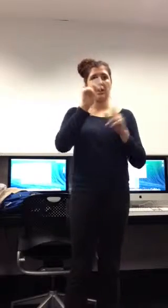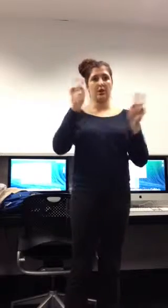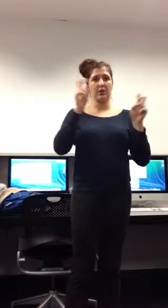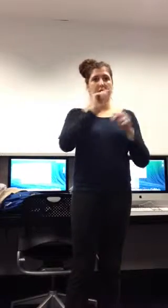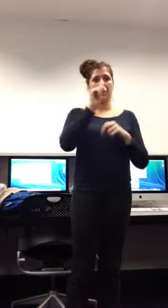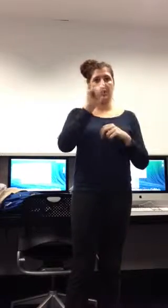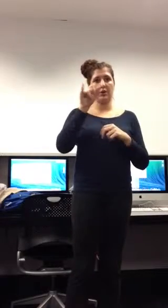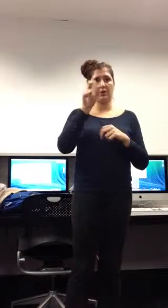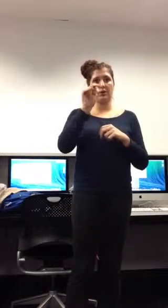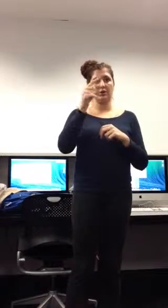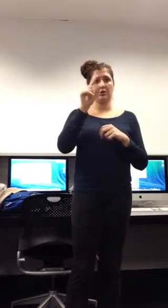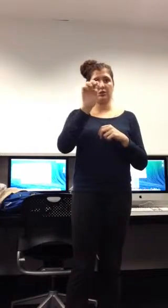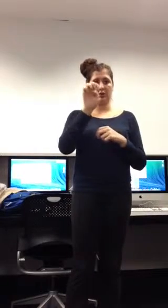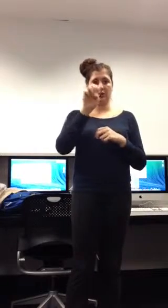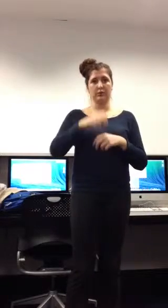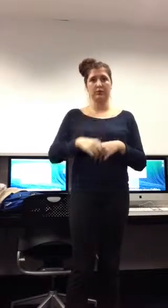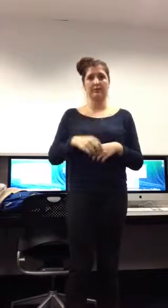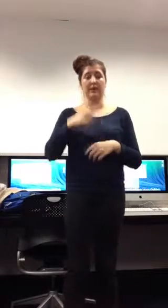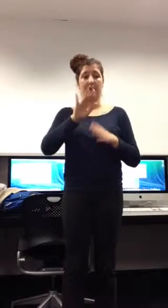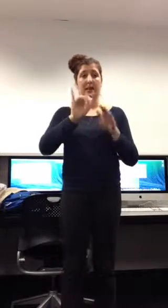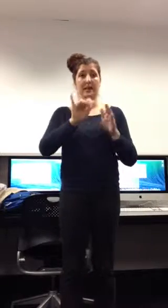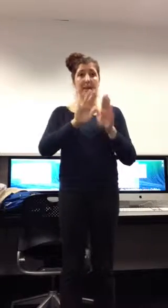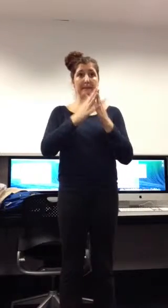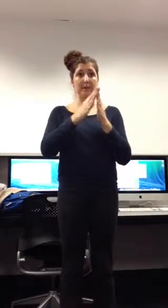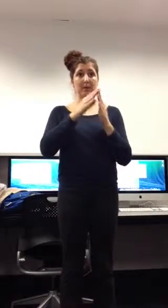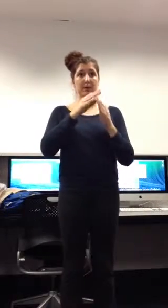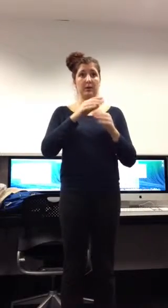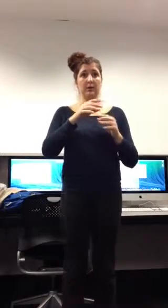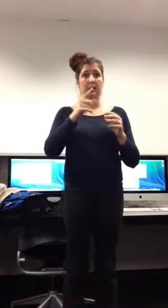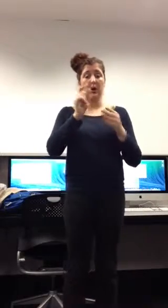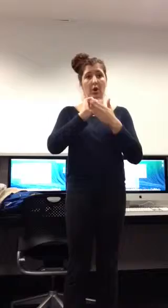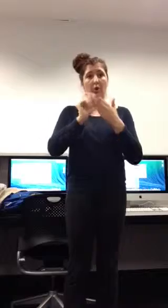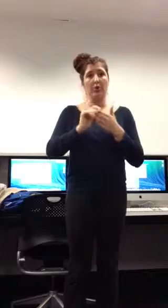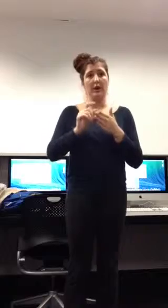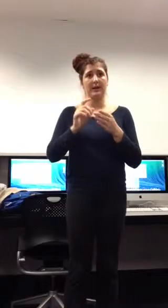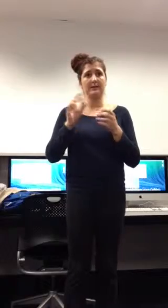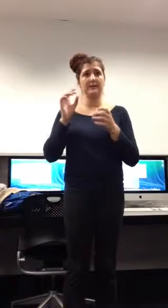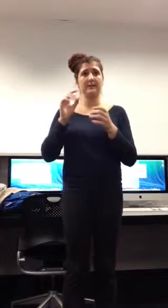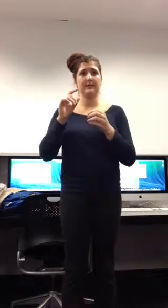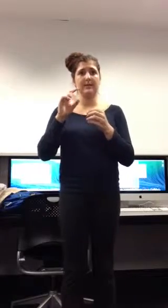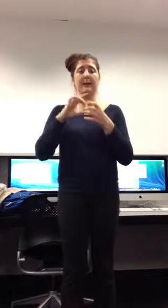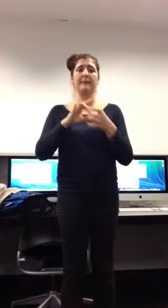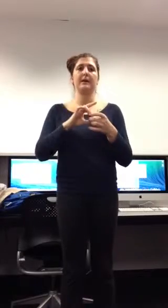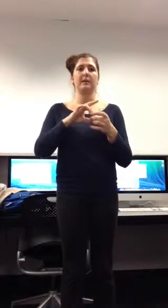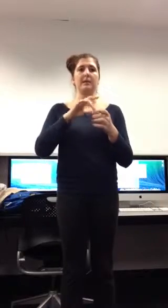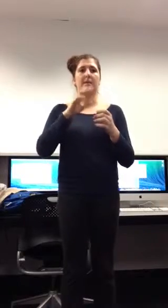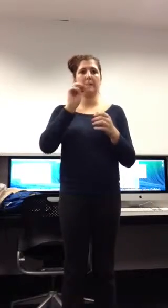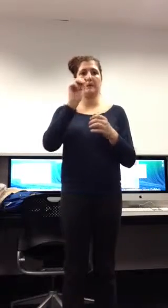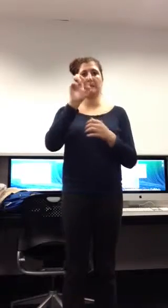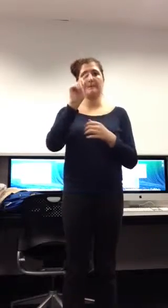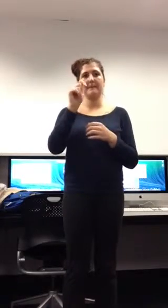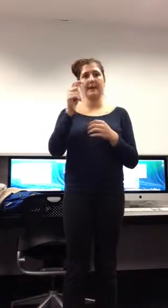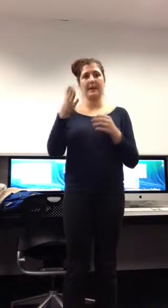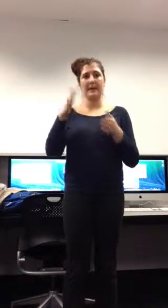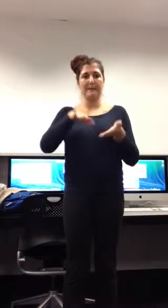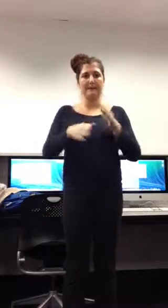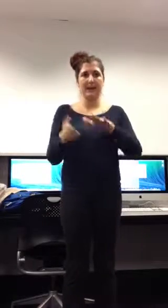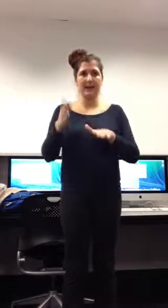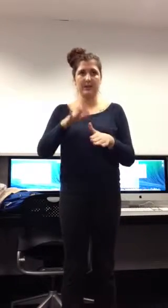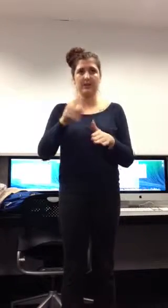Upton Sinclair writes in his book, The Jungle, about the meatpacking industry and the condition that workers were forced to work